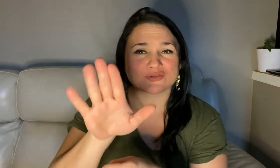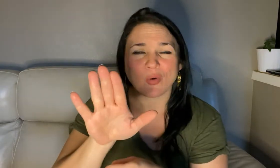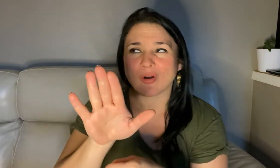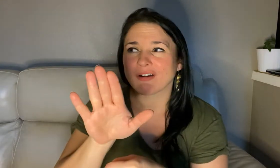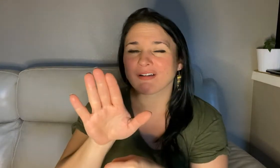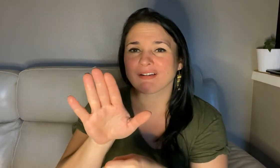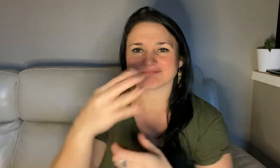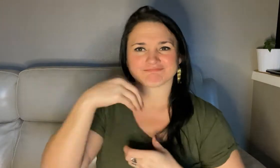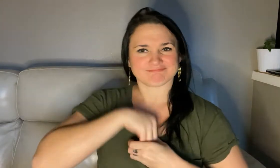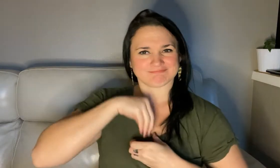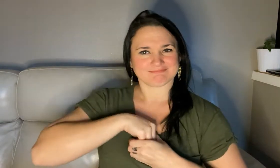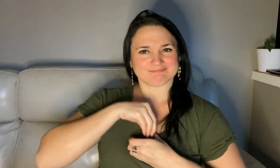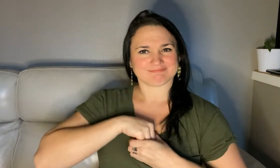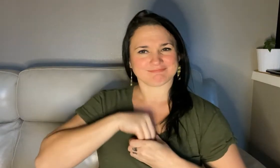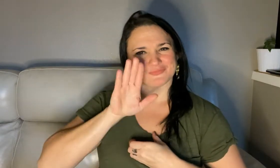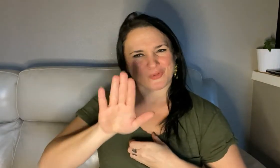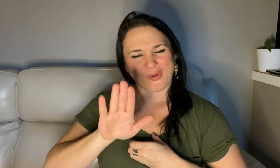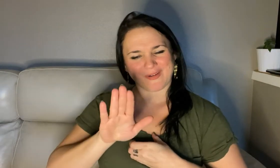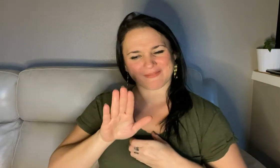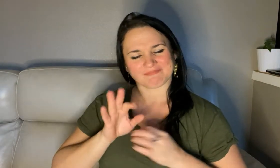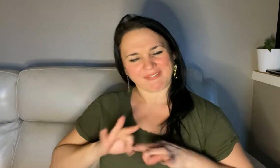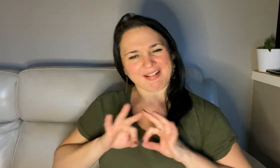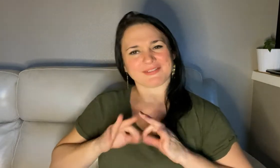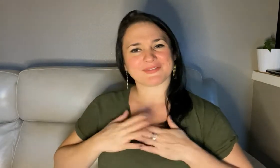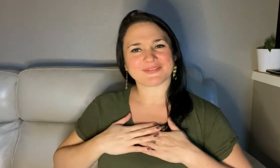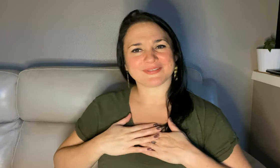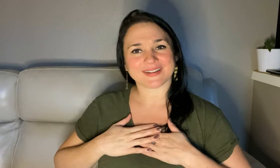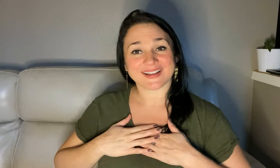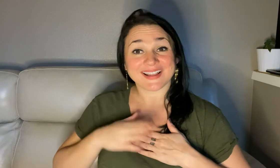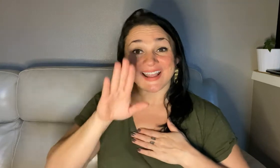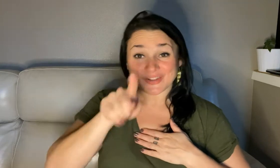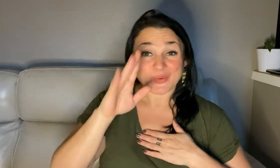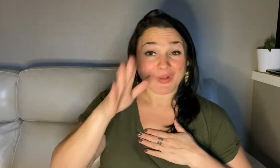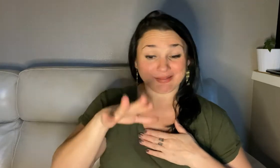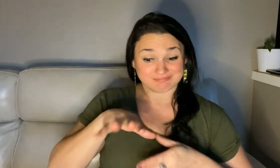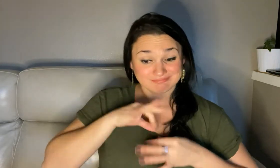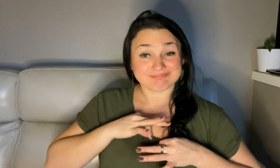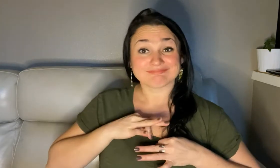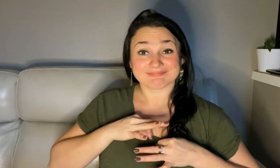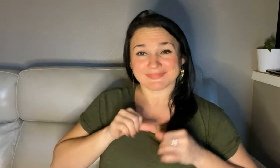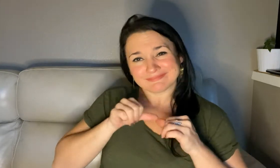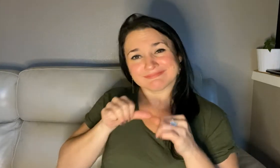heart, your value. And once you do, keep that going and work on that all